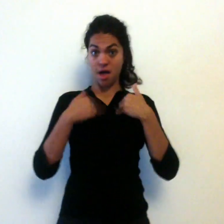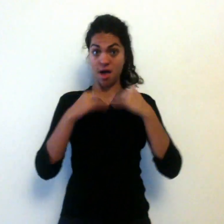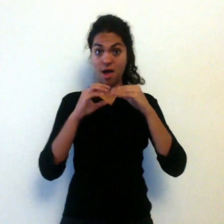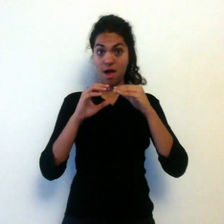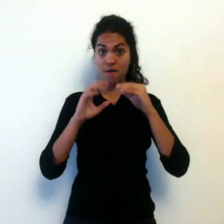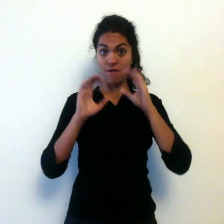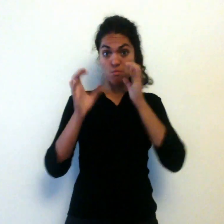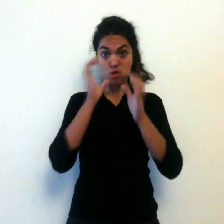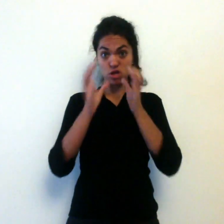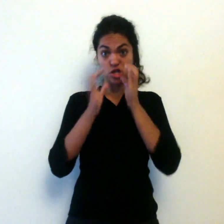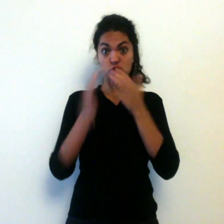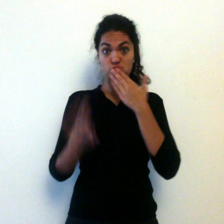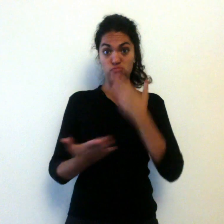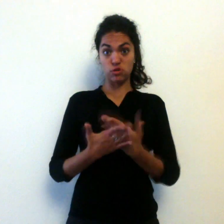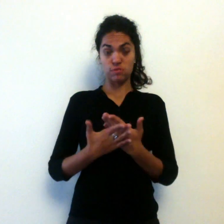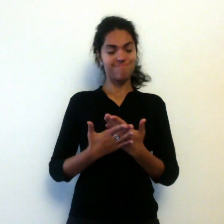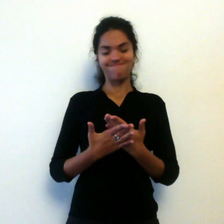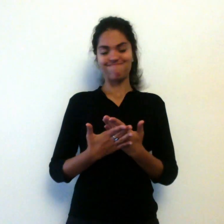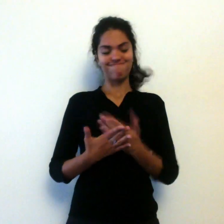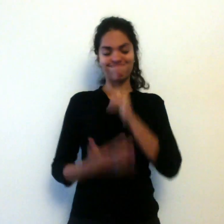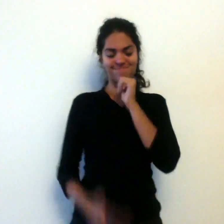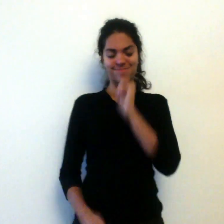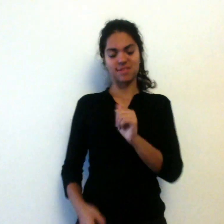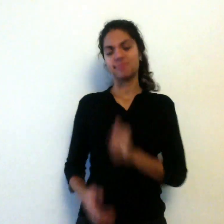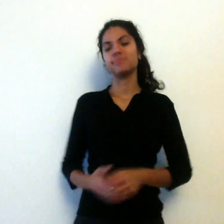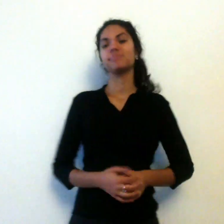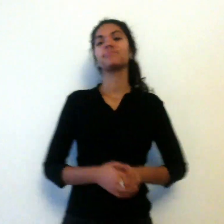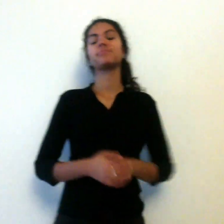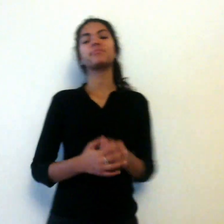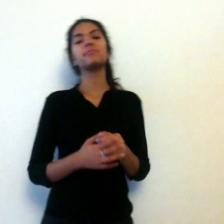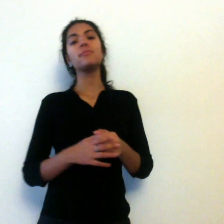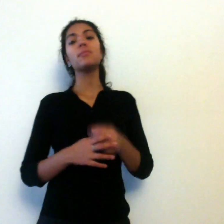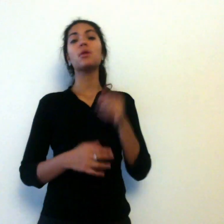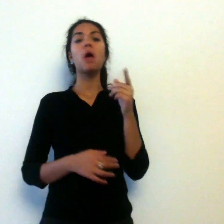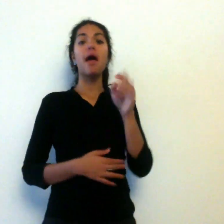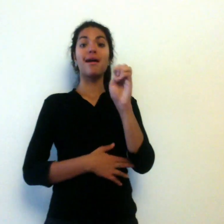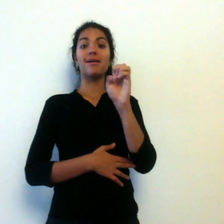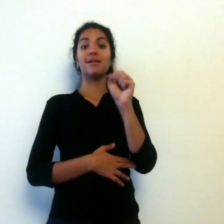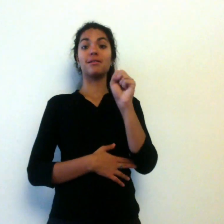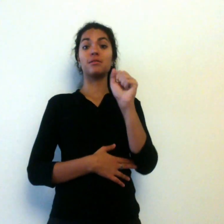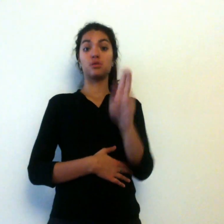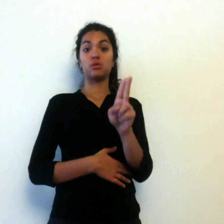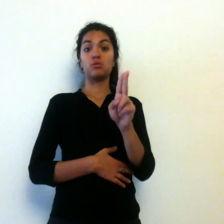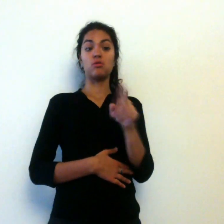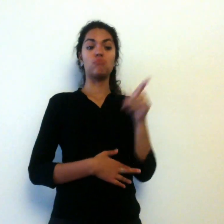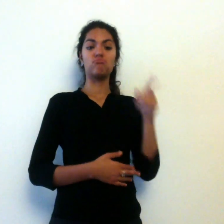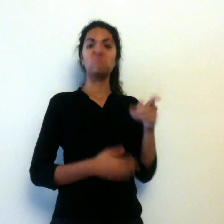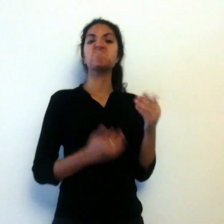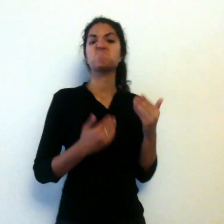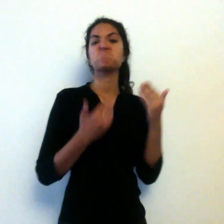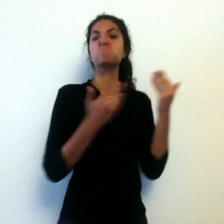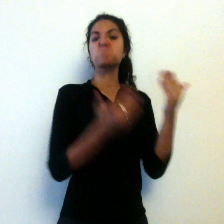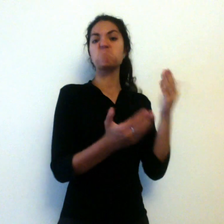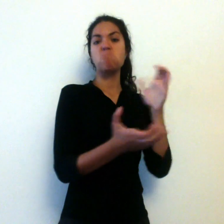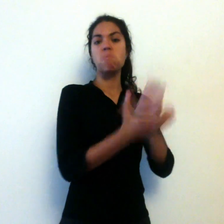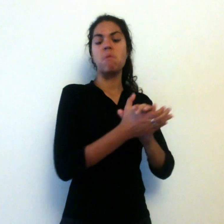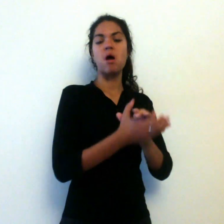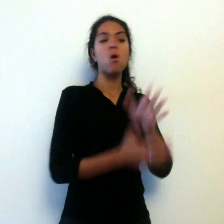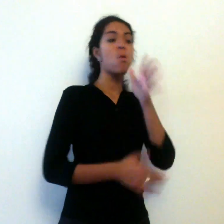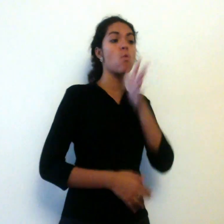are told that Esau married a heathen woman. In Genesis chapter 28, we are told how